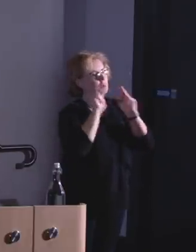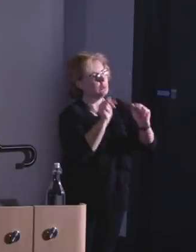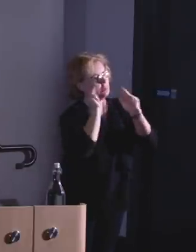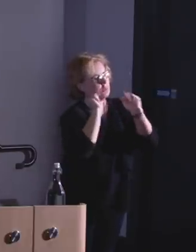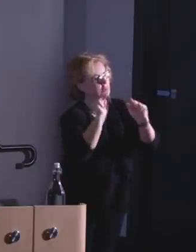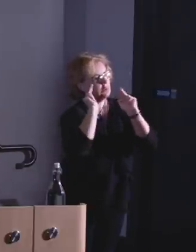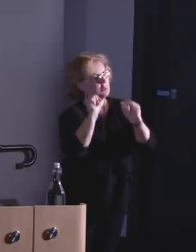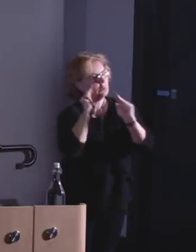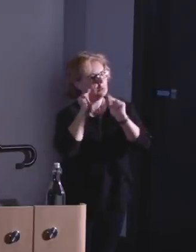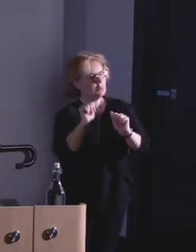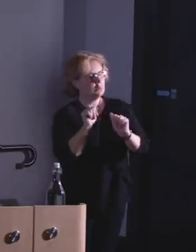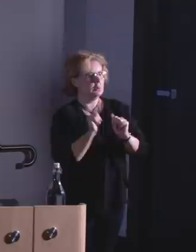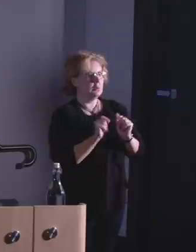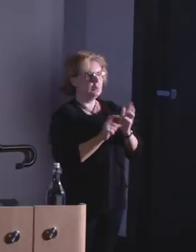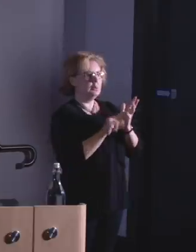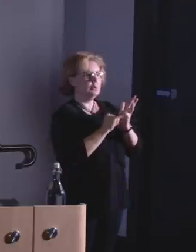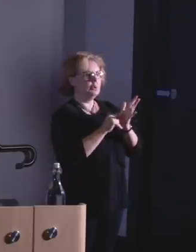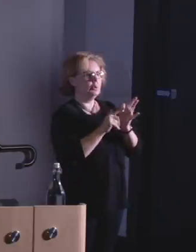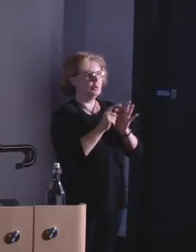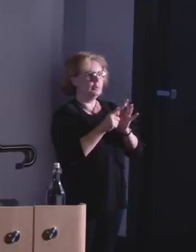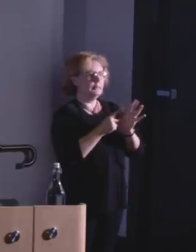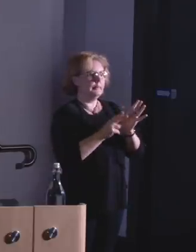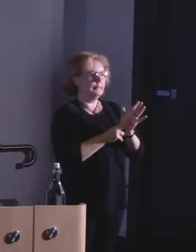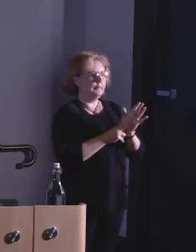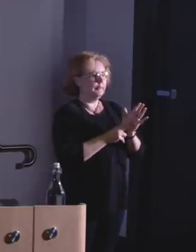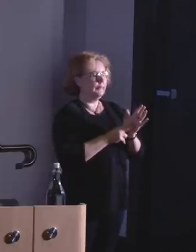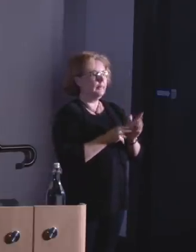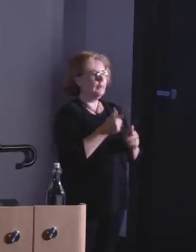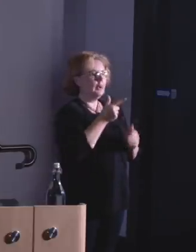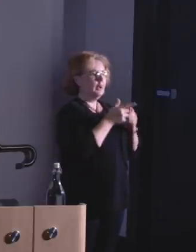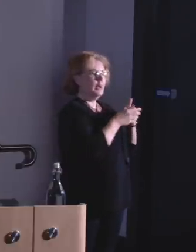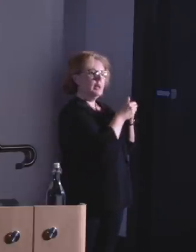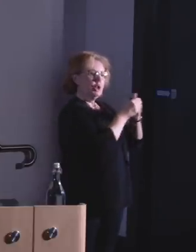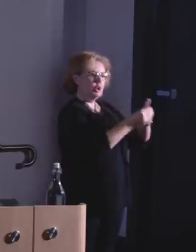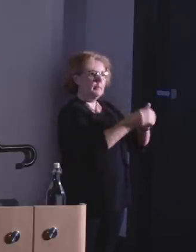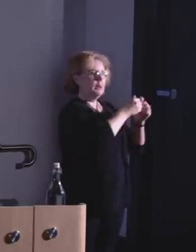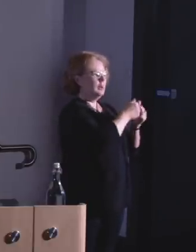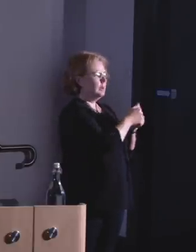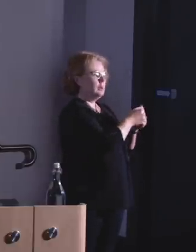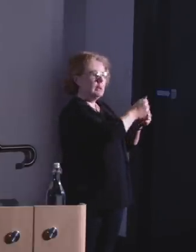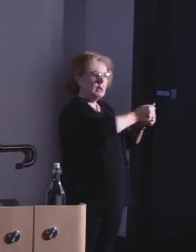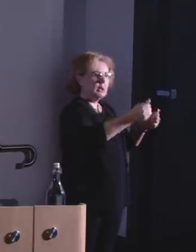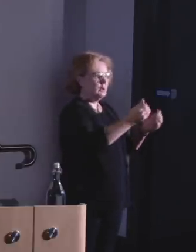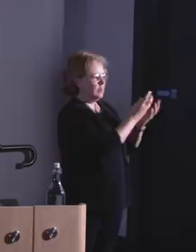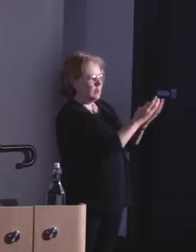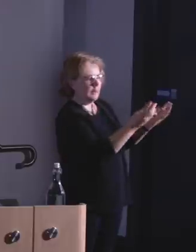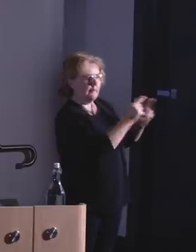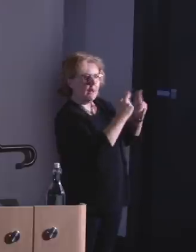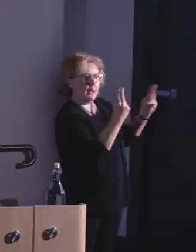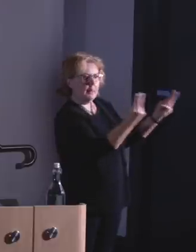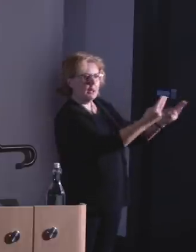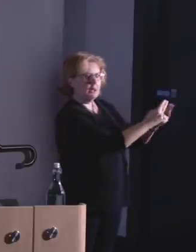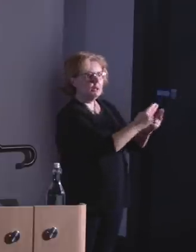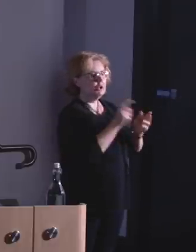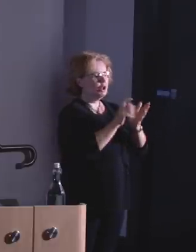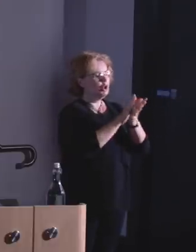extended family. You know, where chiefs and leaders like myself, we do